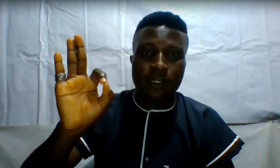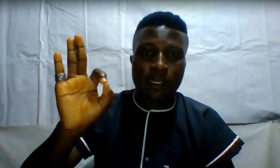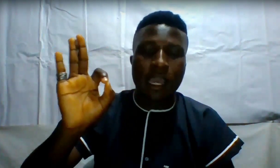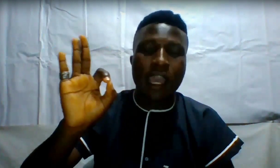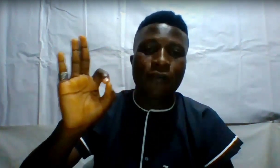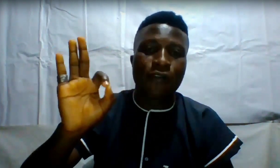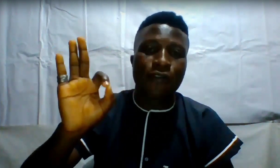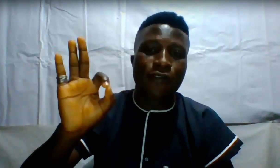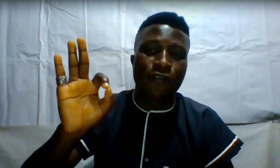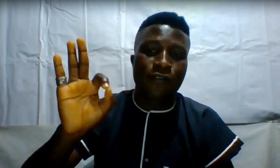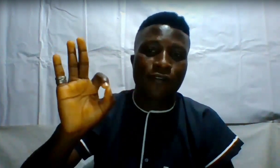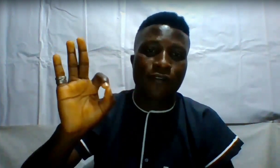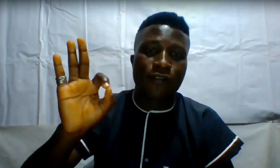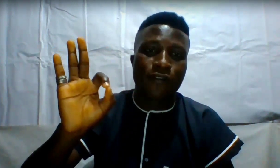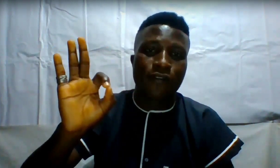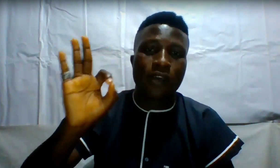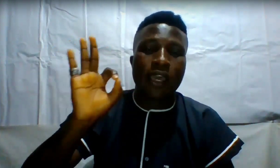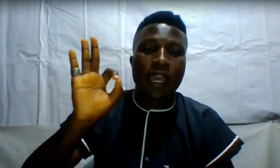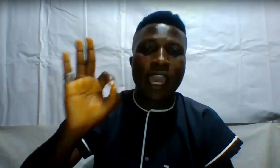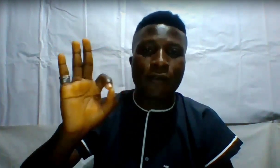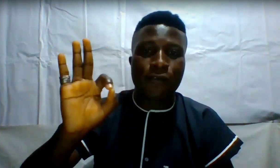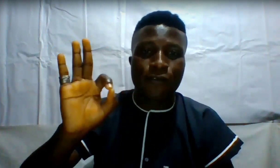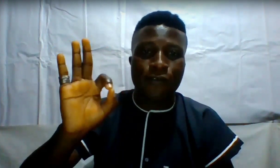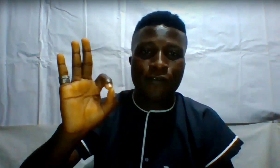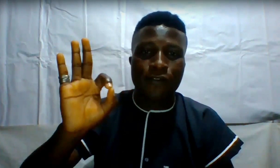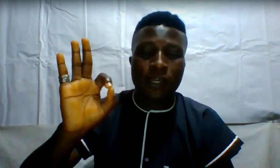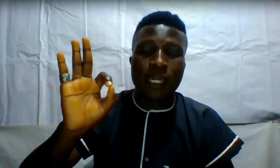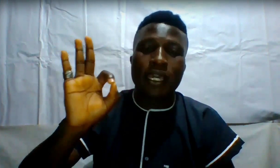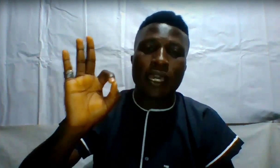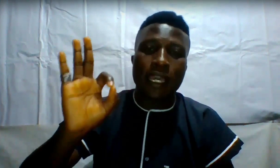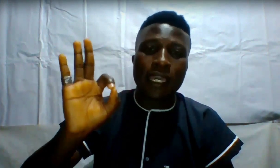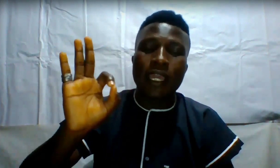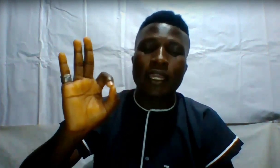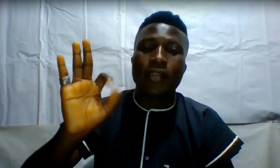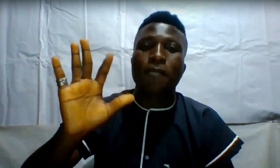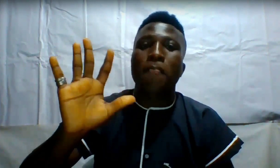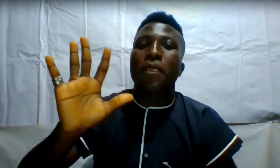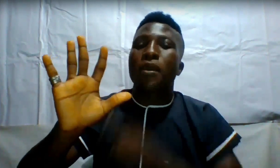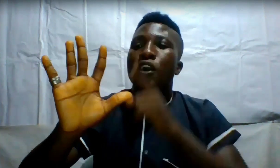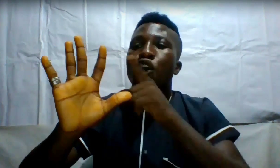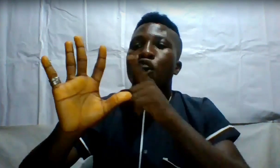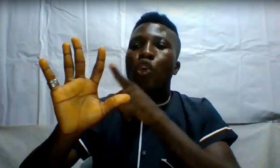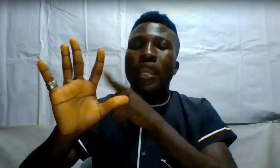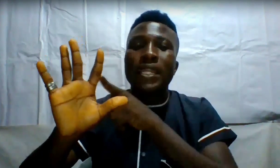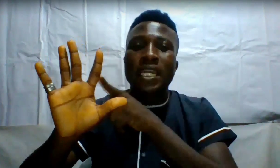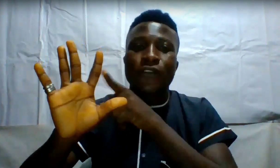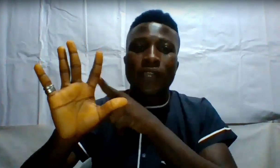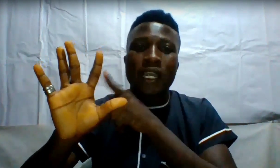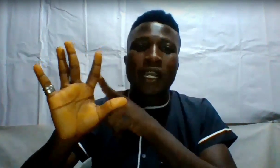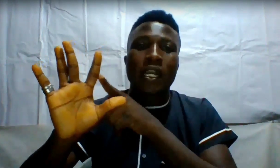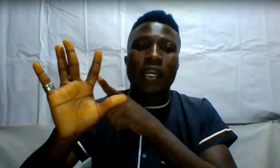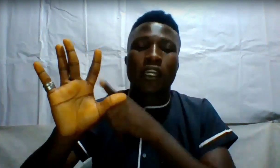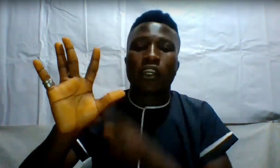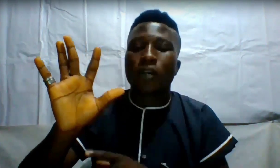F. F. Again, your index finger comes to meet your